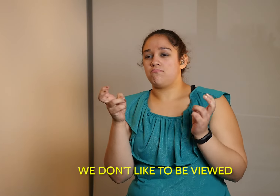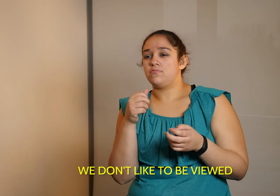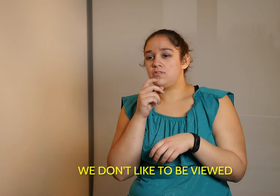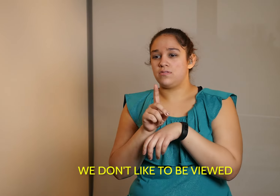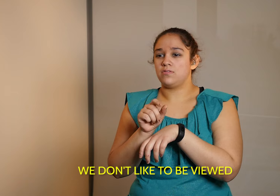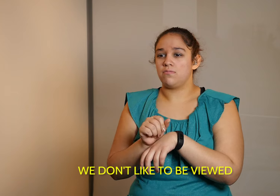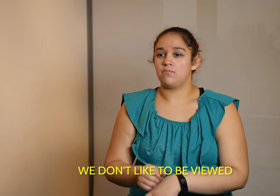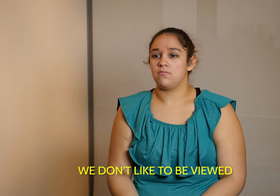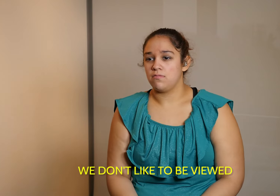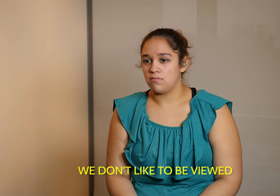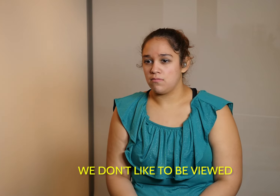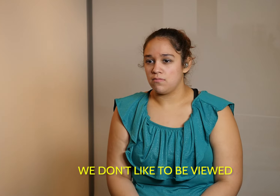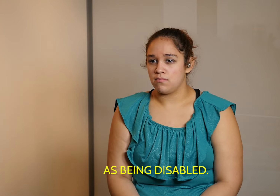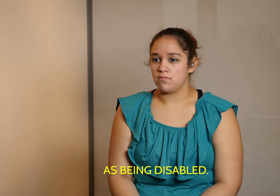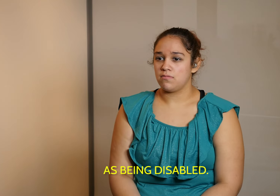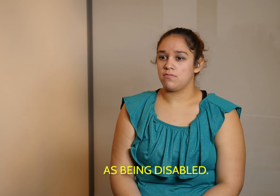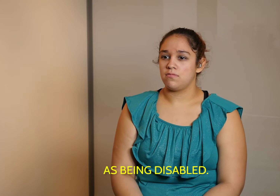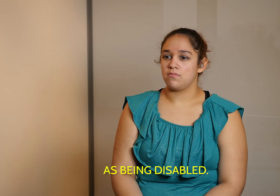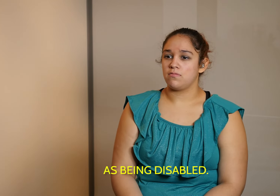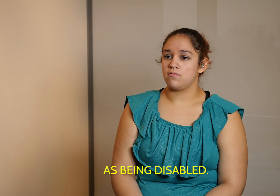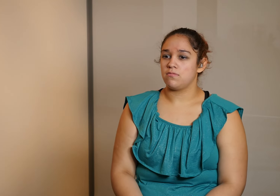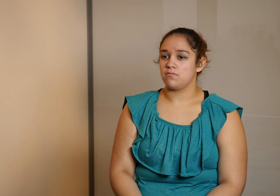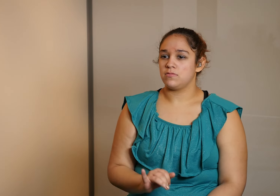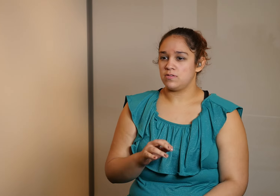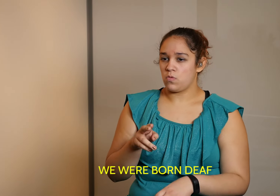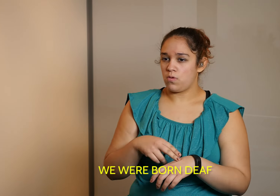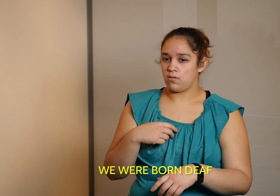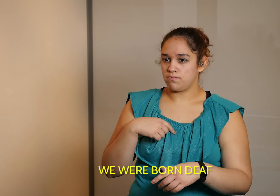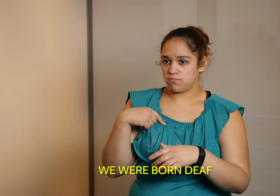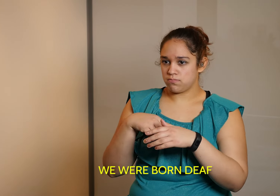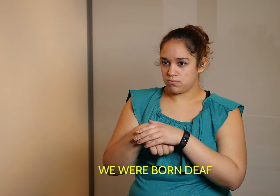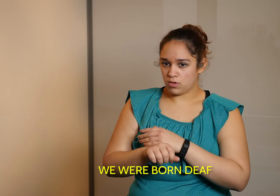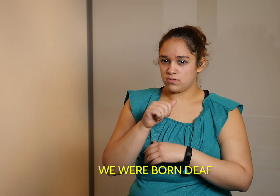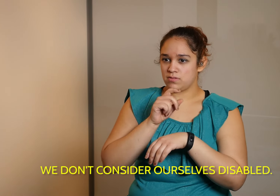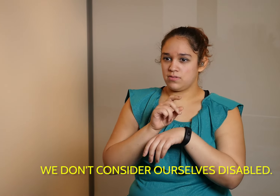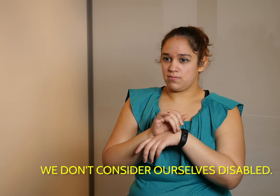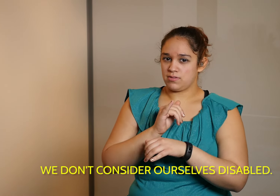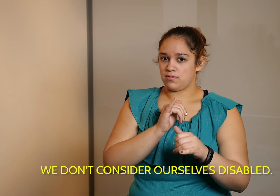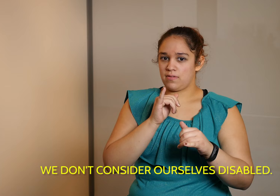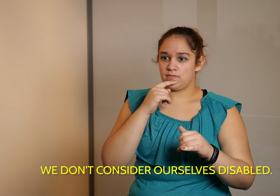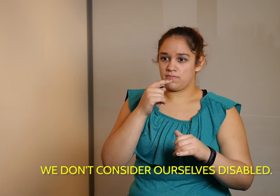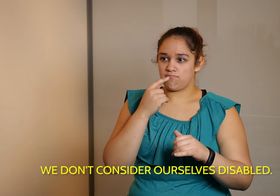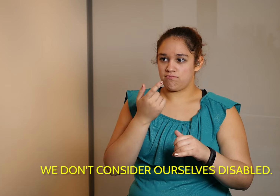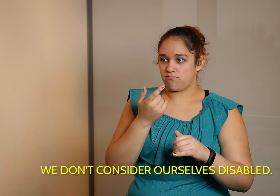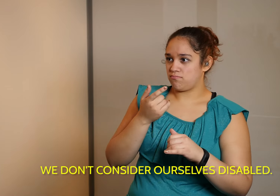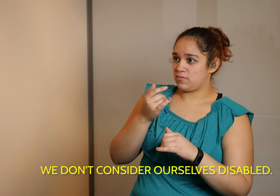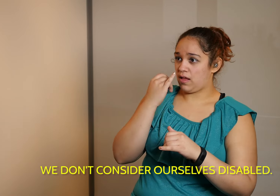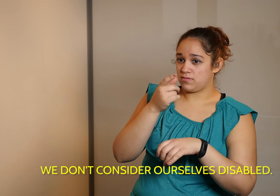And we don't like to be viewed as being disabled. We were born deaf. We don't consider ourselves disabled.